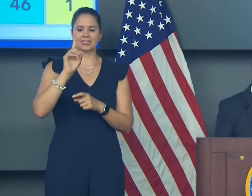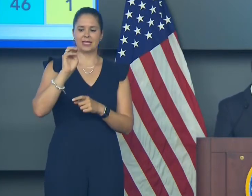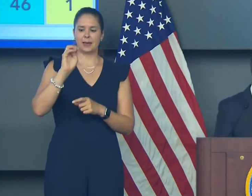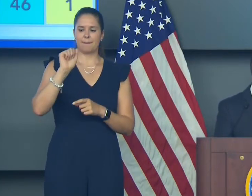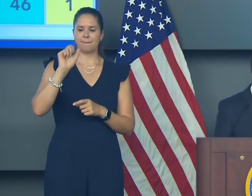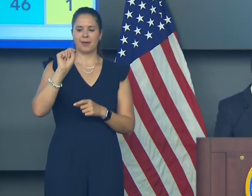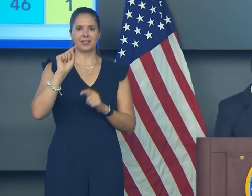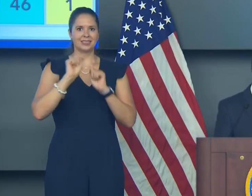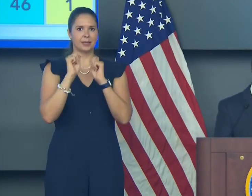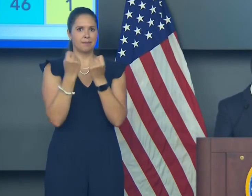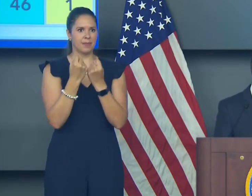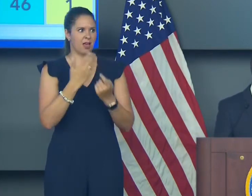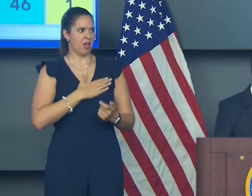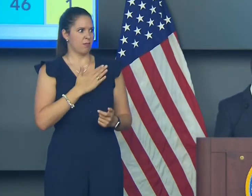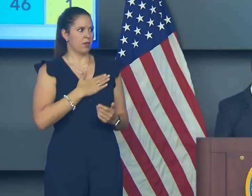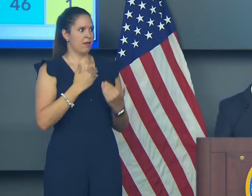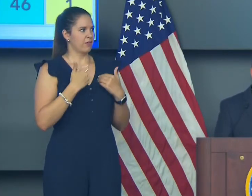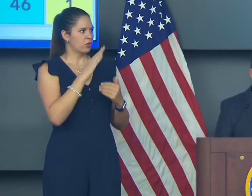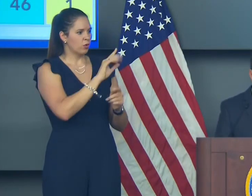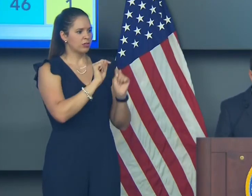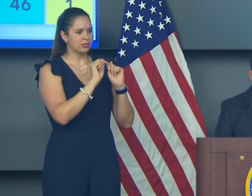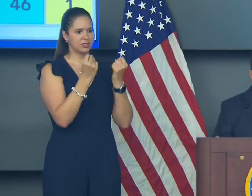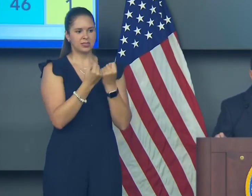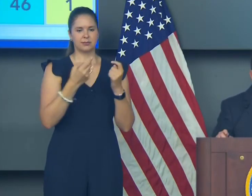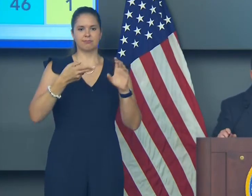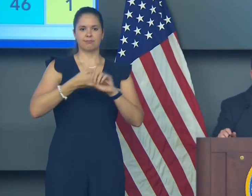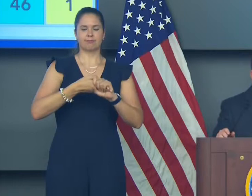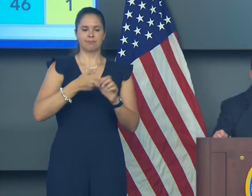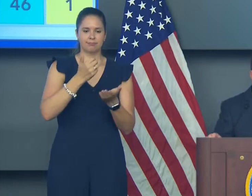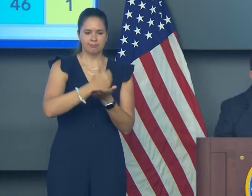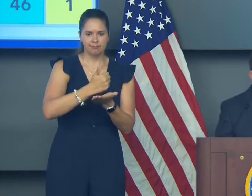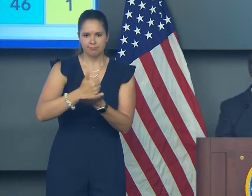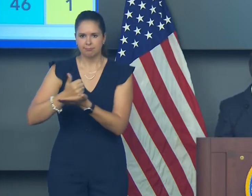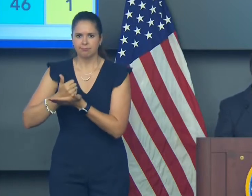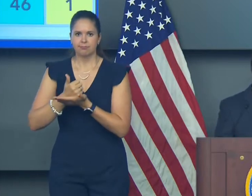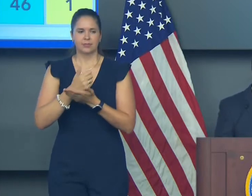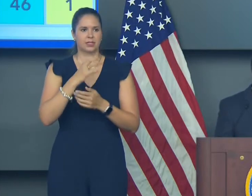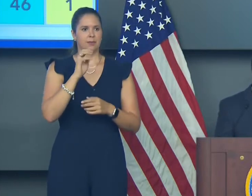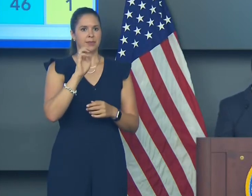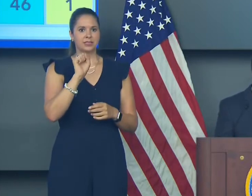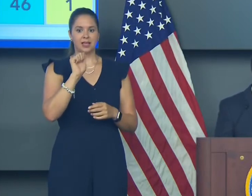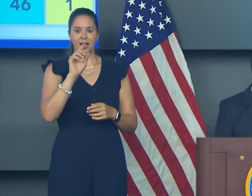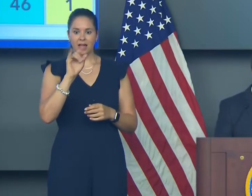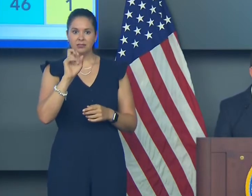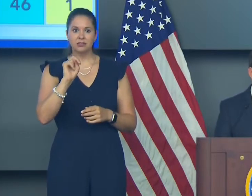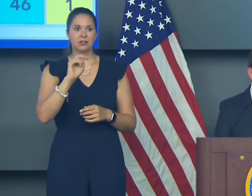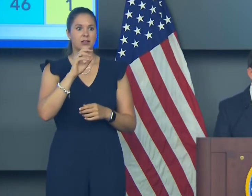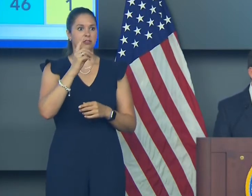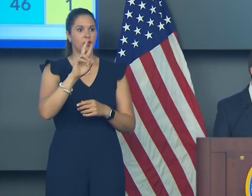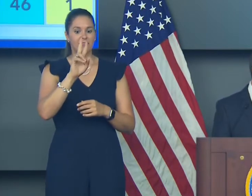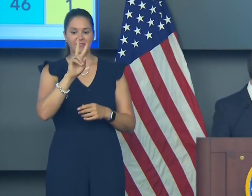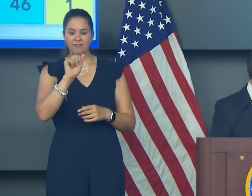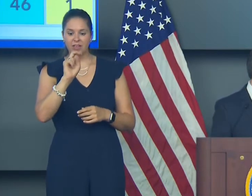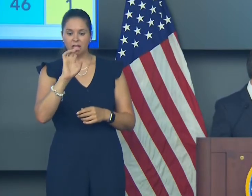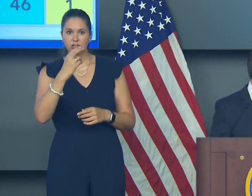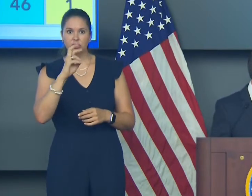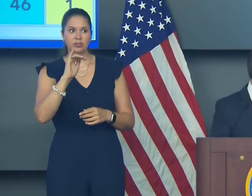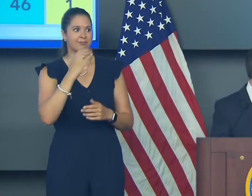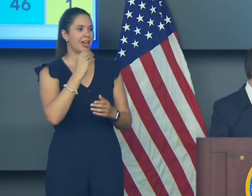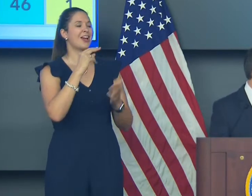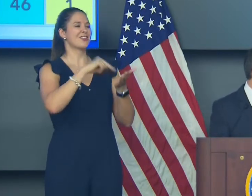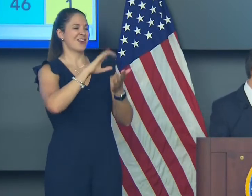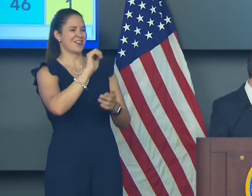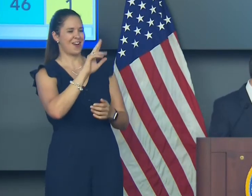have you and your team on the ground helping care for our patients. Ms. Addison and Dr. Vancheri, thank you so much. And Nurse